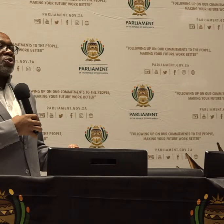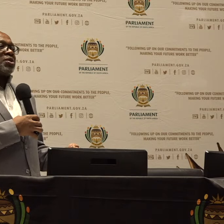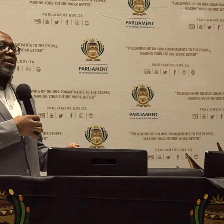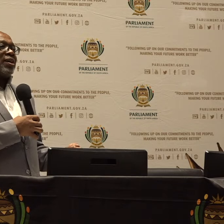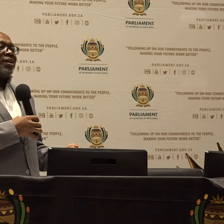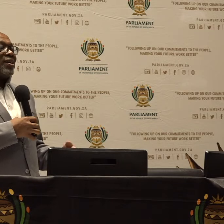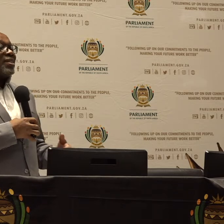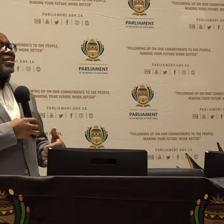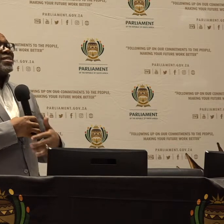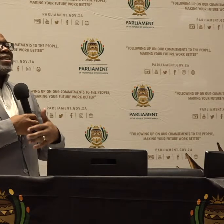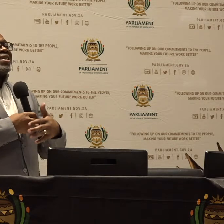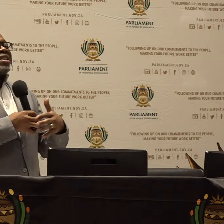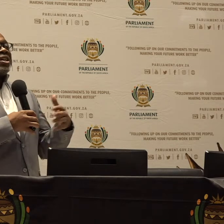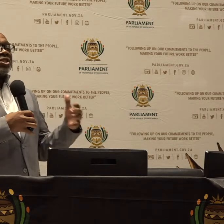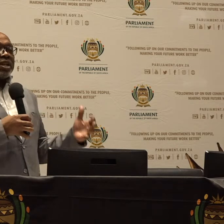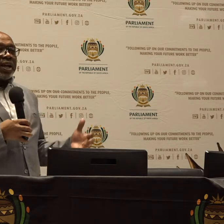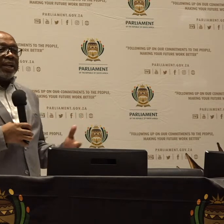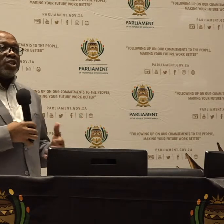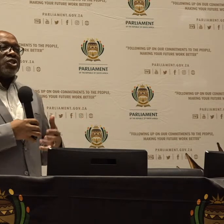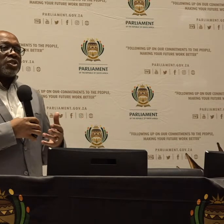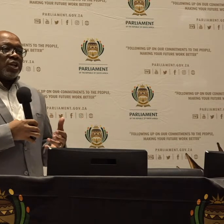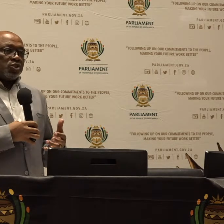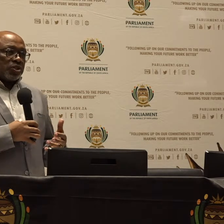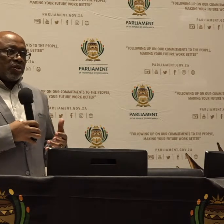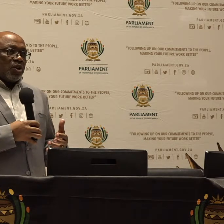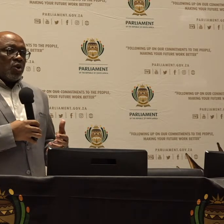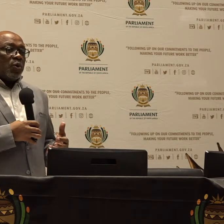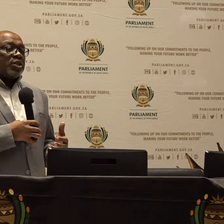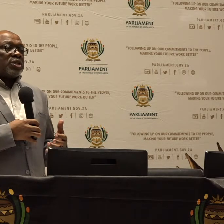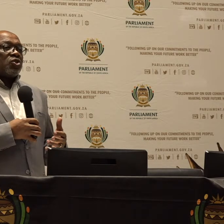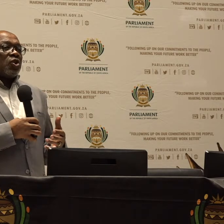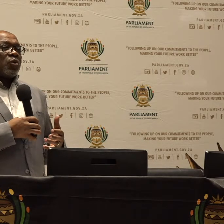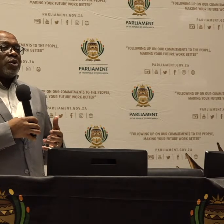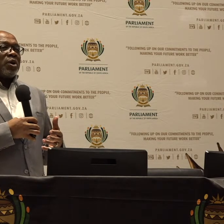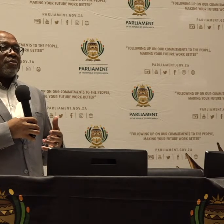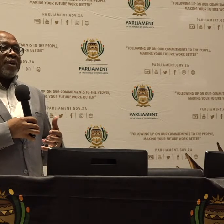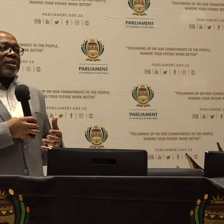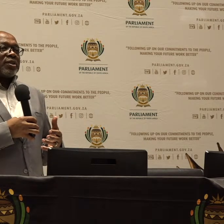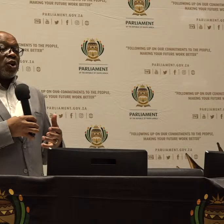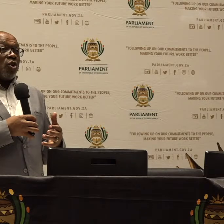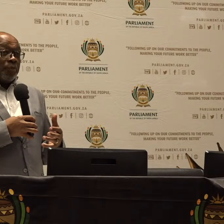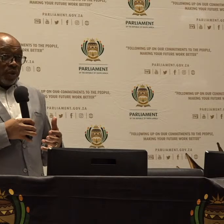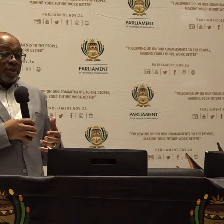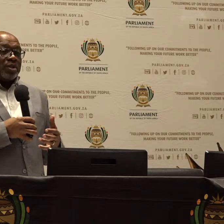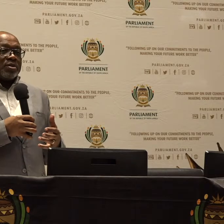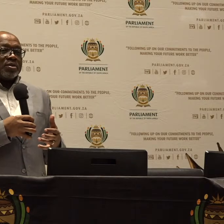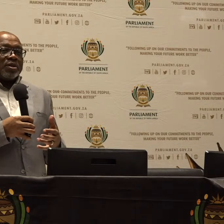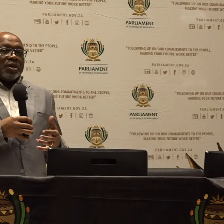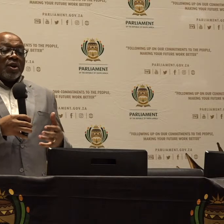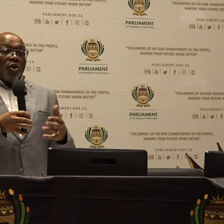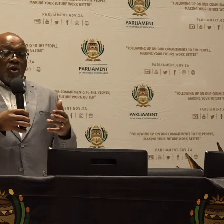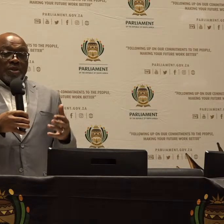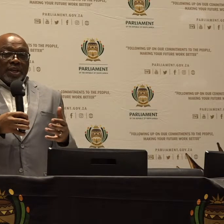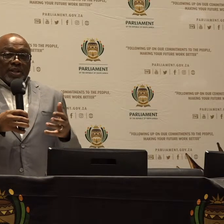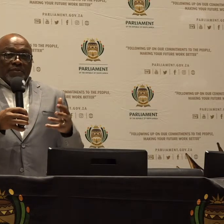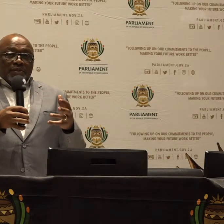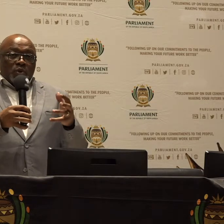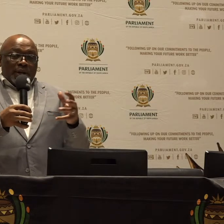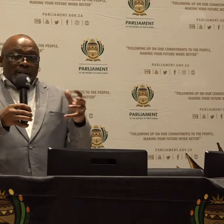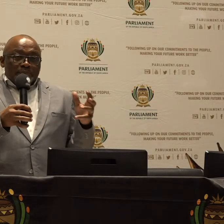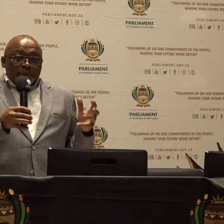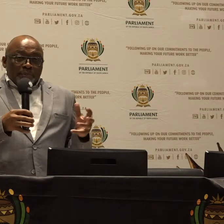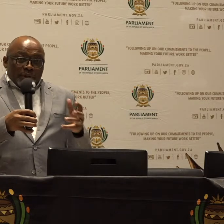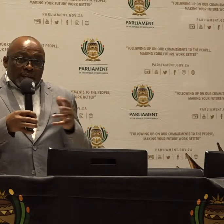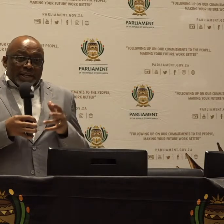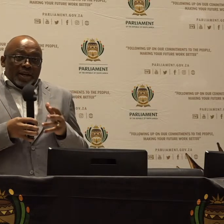to say this is a national legislation which is not going to affect the communities or the